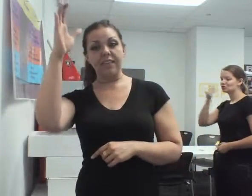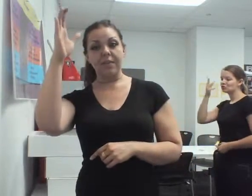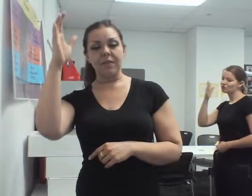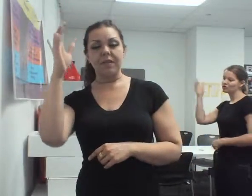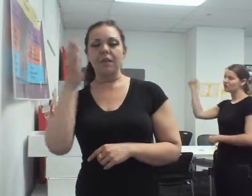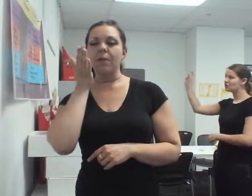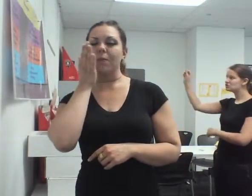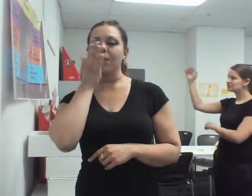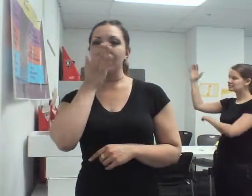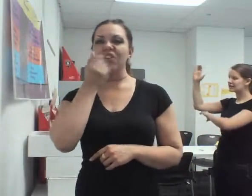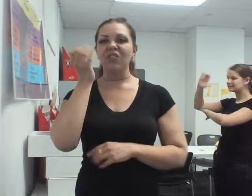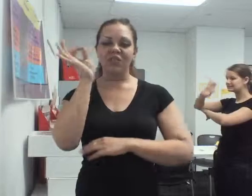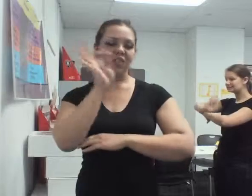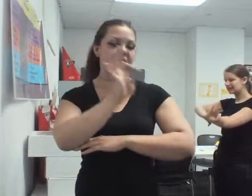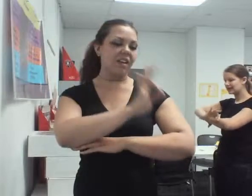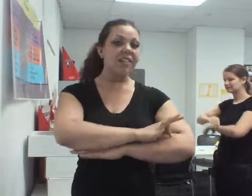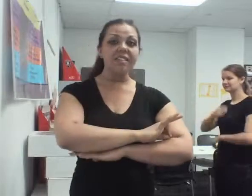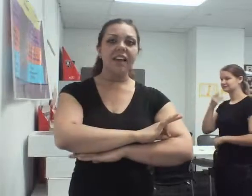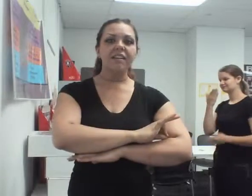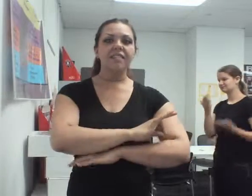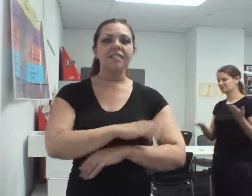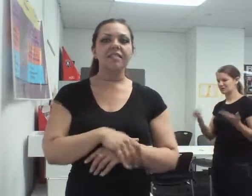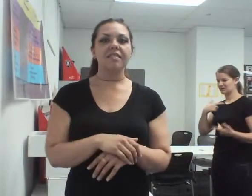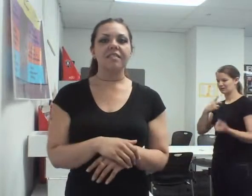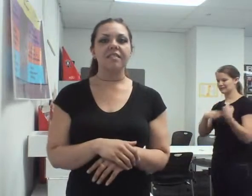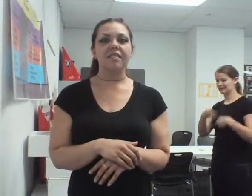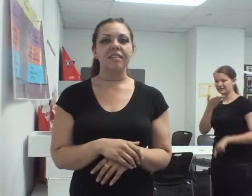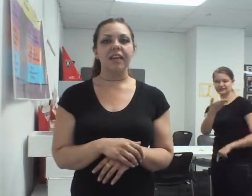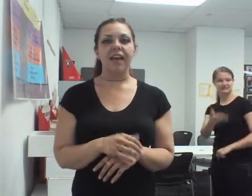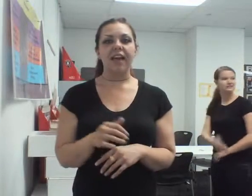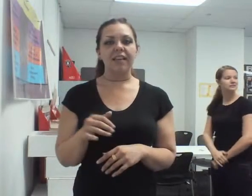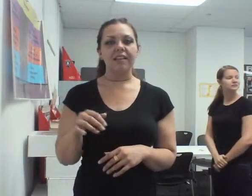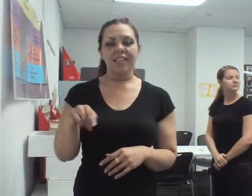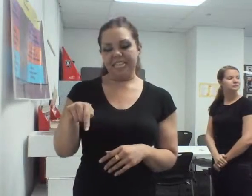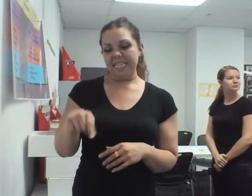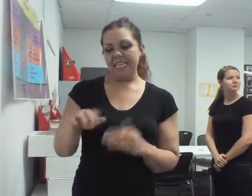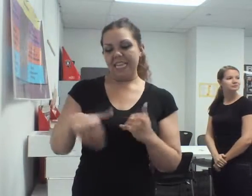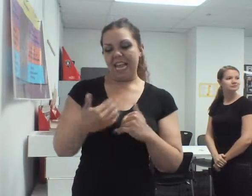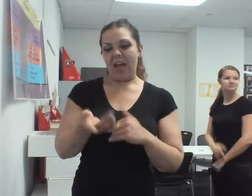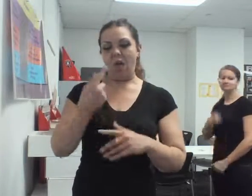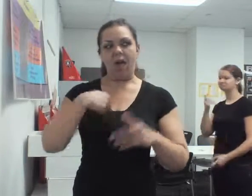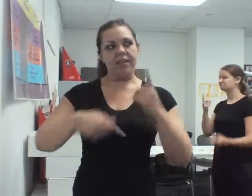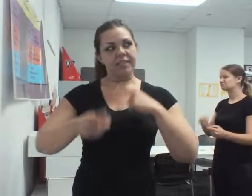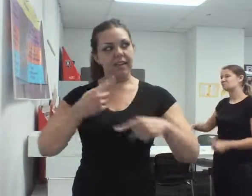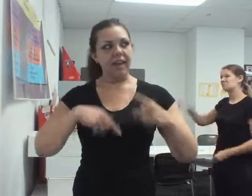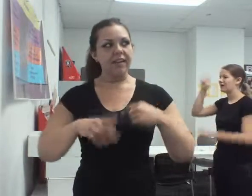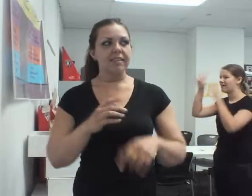is probably how I would sign it, maybe something like this. I'm not sure. You guys make it up. Edger or adjective.